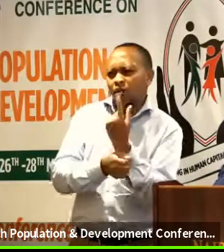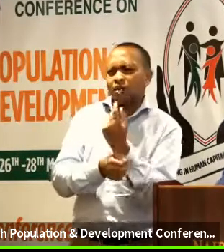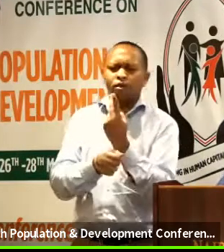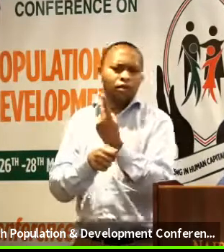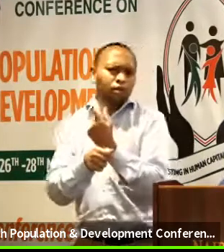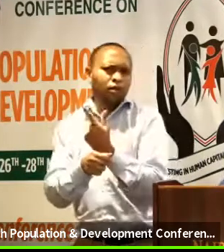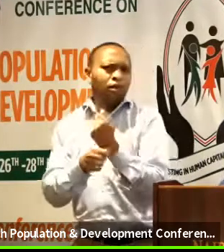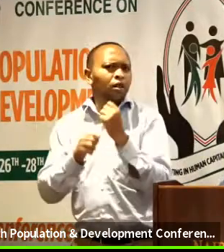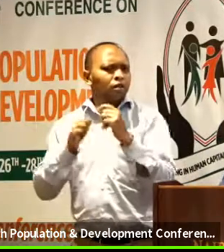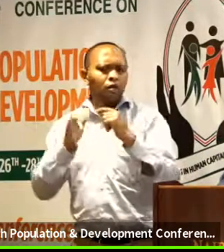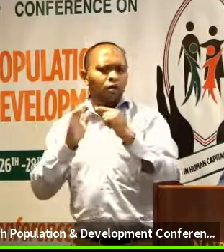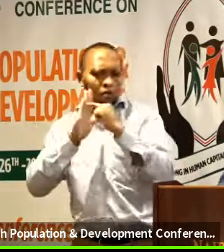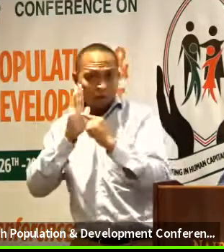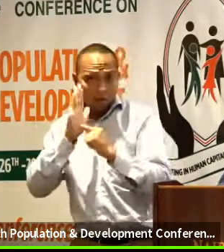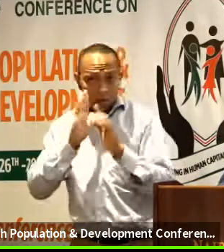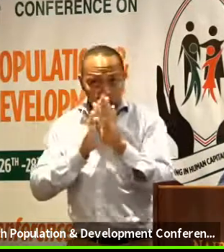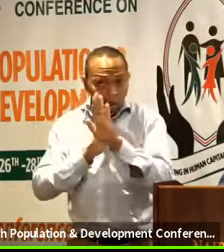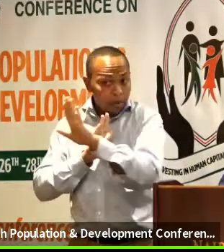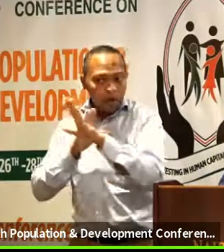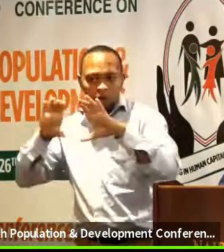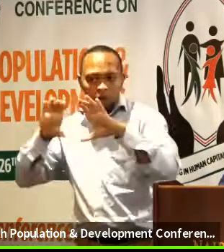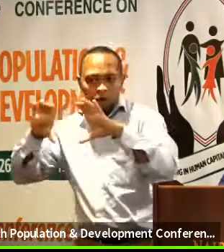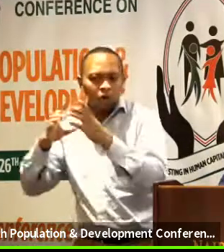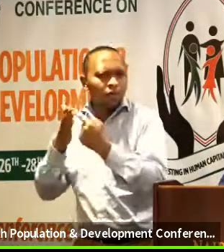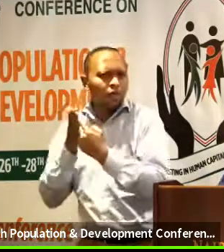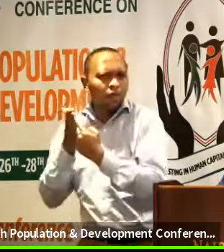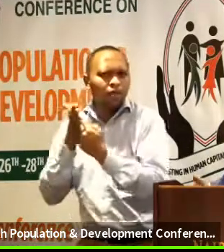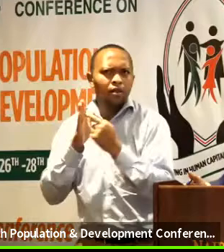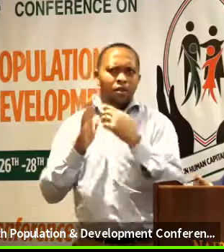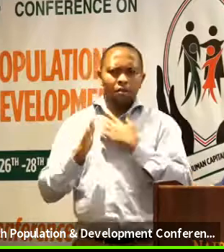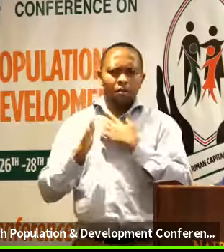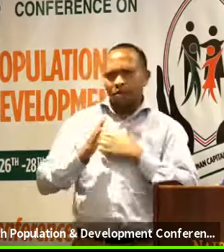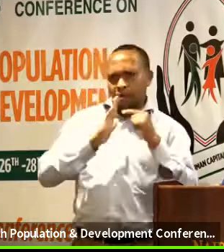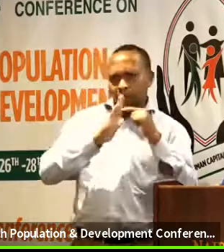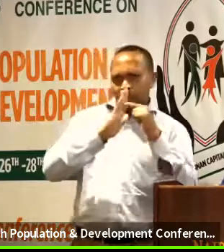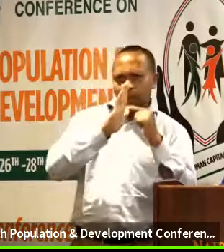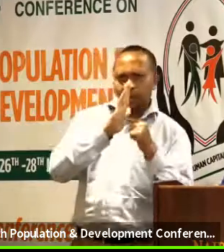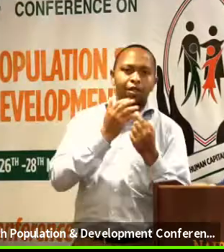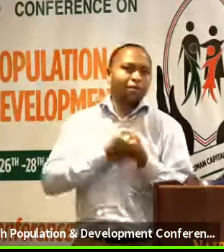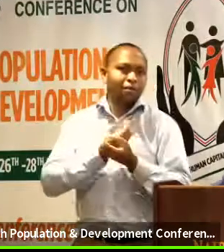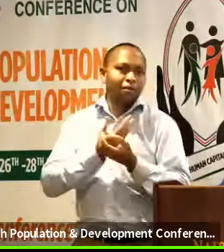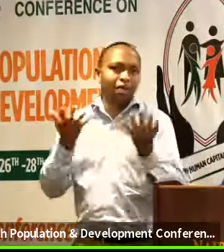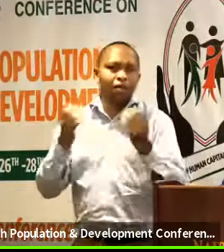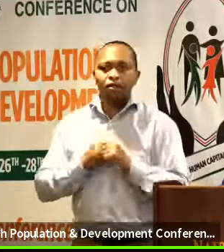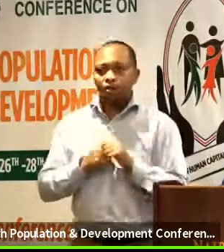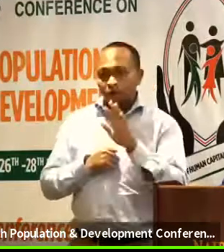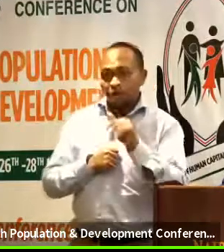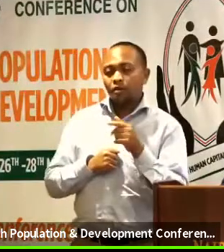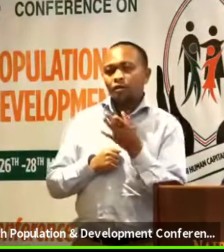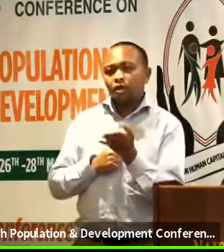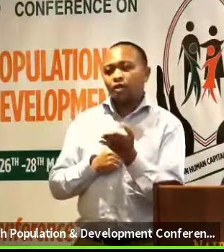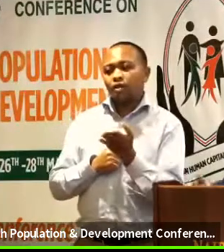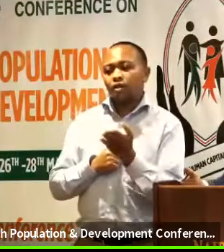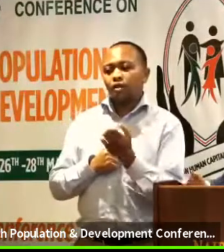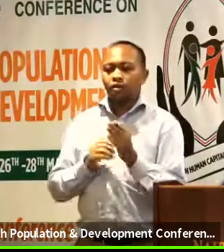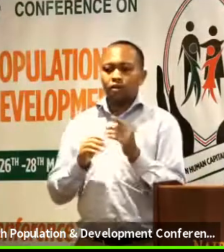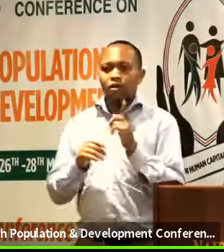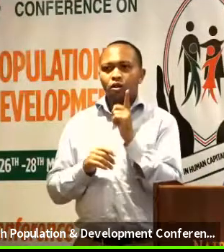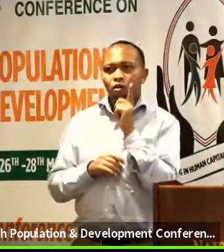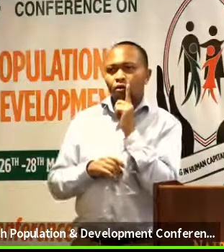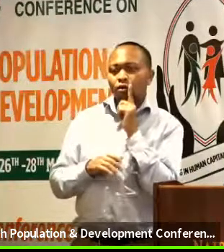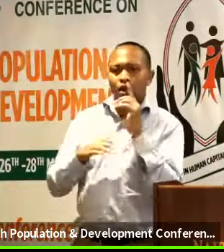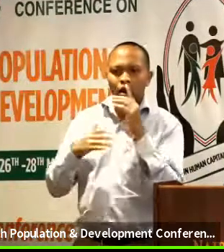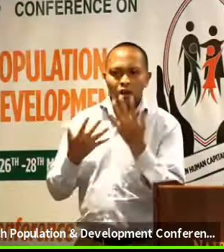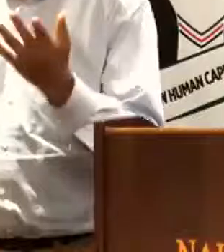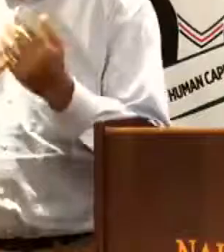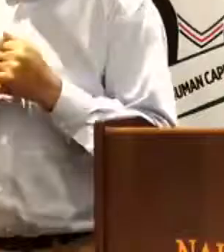us key highlights of what was discussed in their respective thematic sessions. And then from there we're going to give direction on tomorrow,